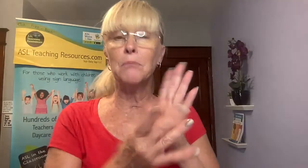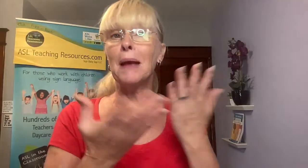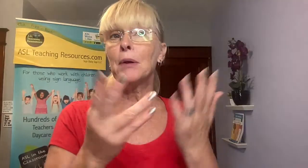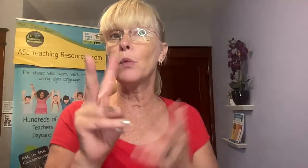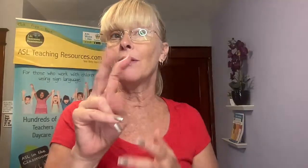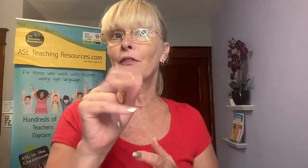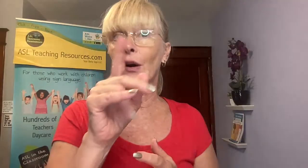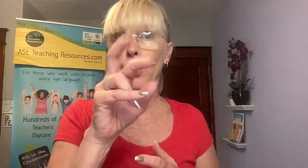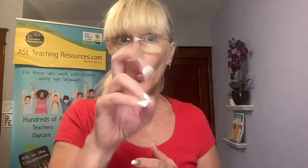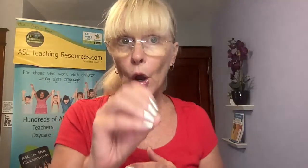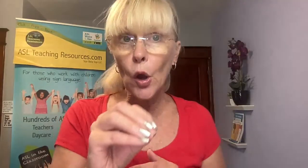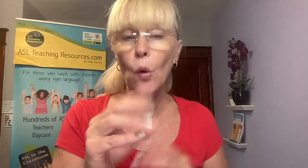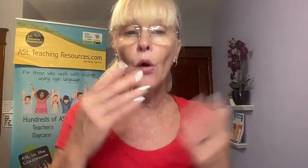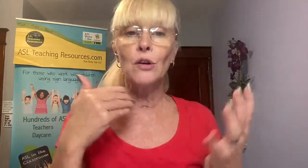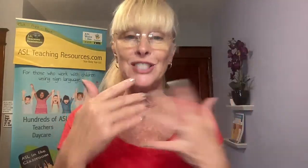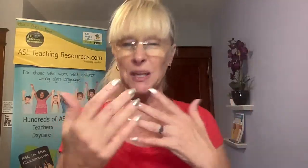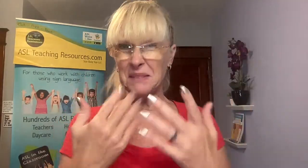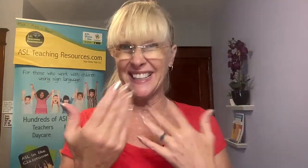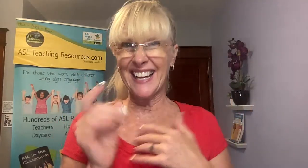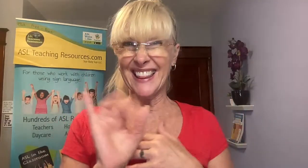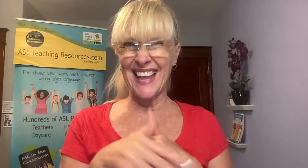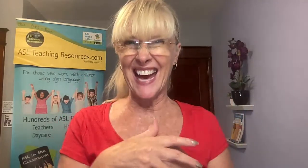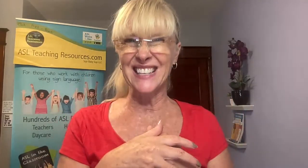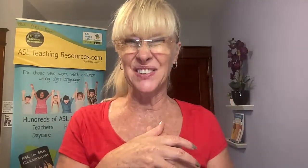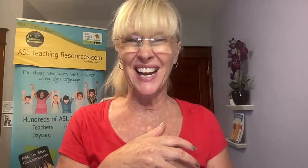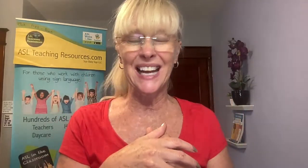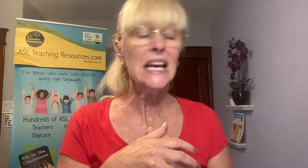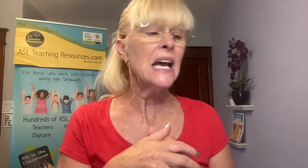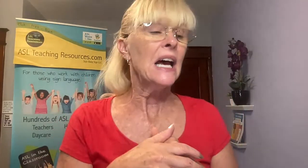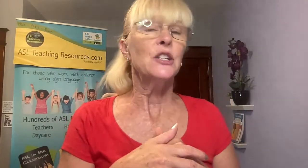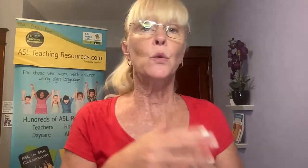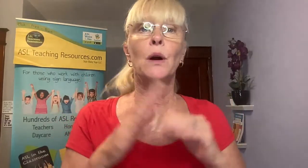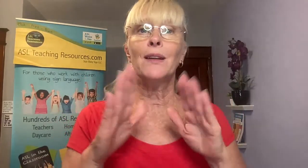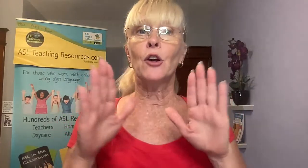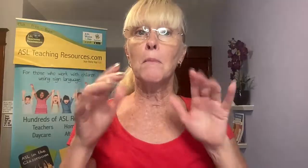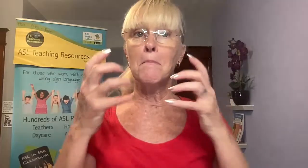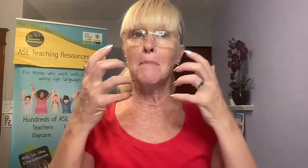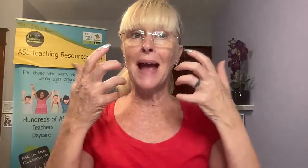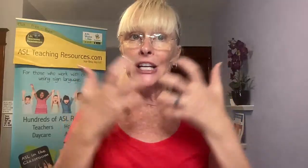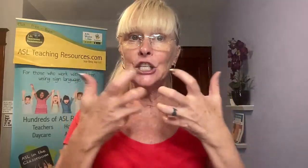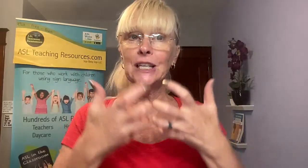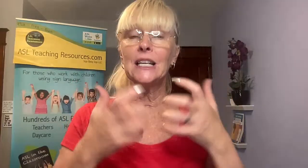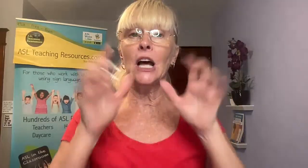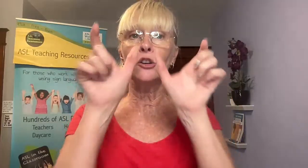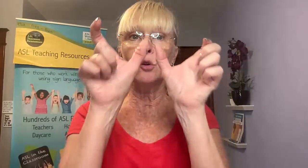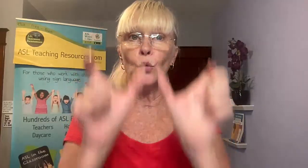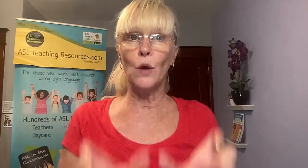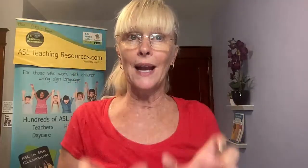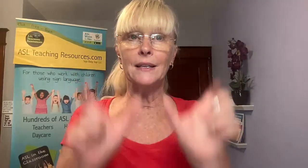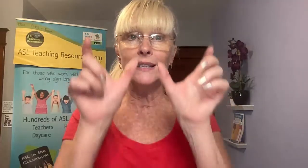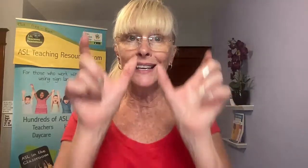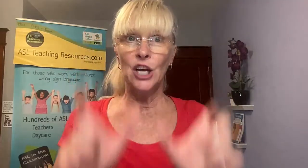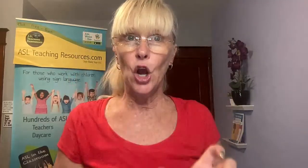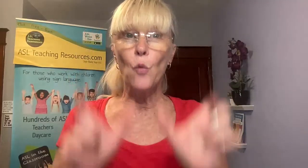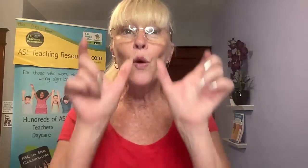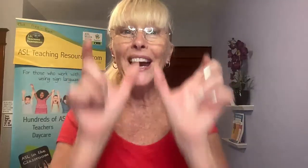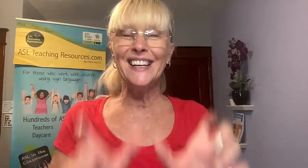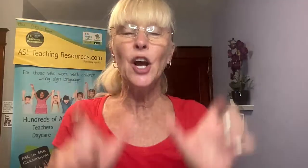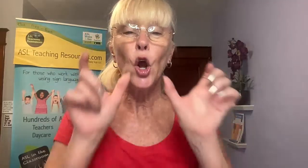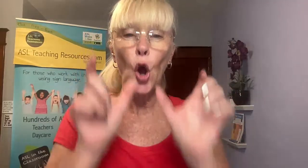maybe with Velcro or something like that, okay, to where they're matching it under the right